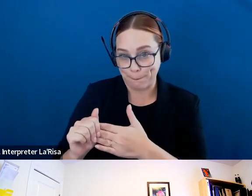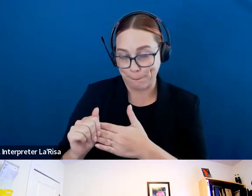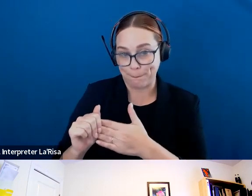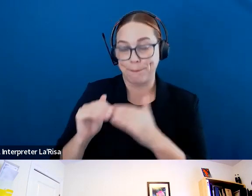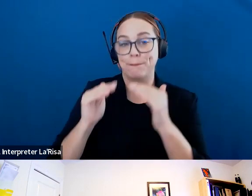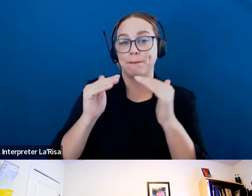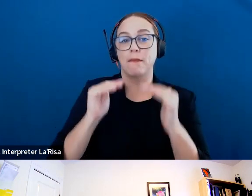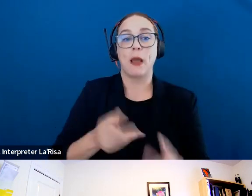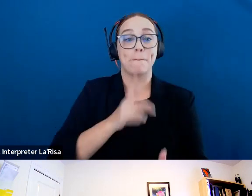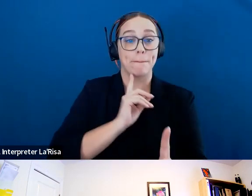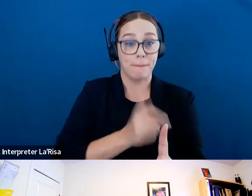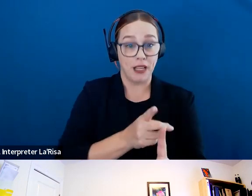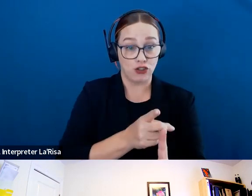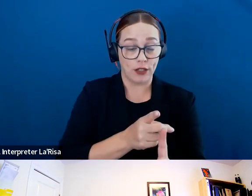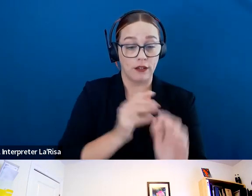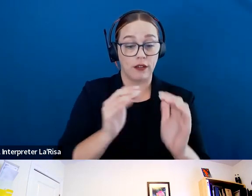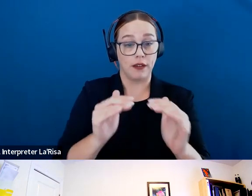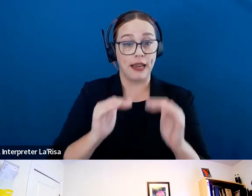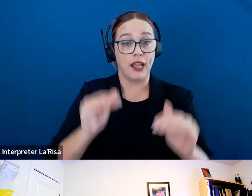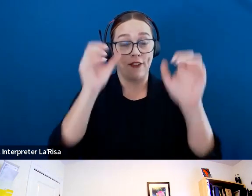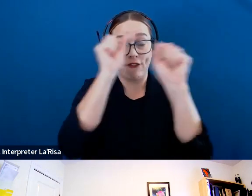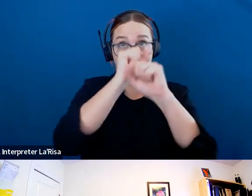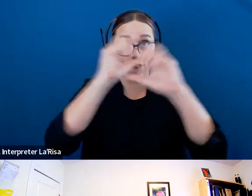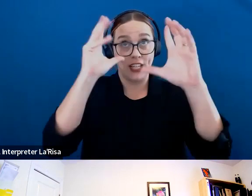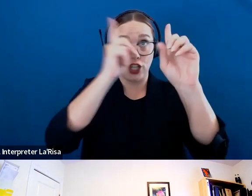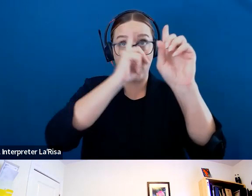mission, vision and goals,